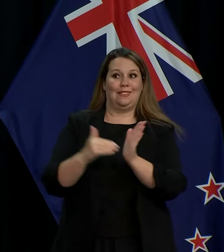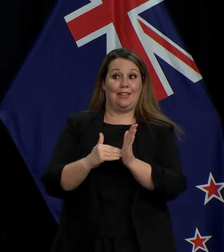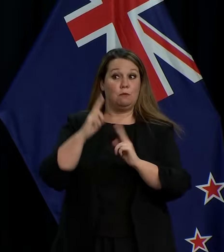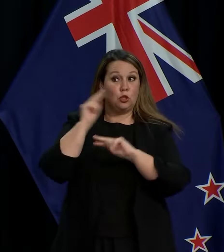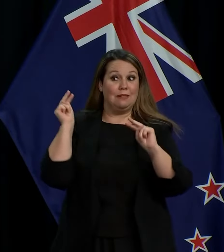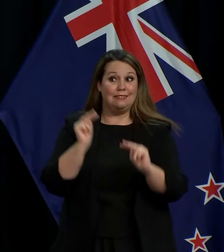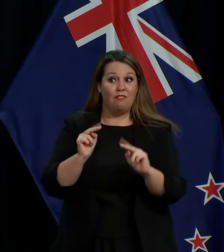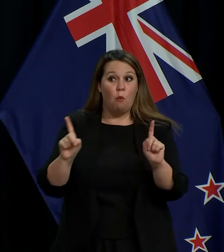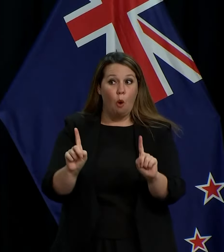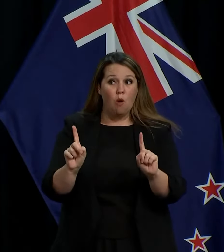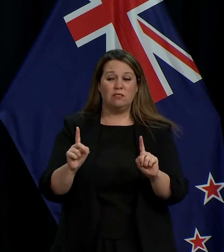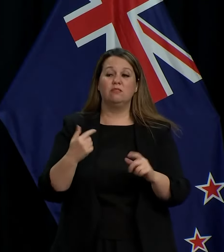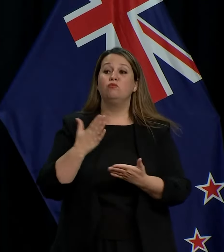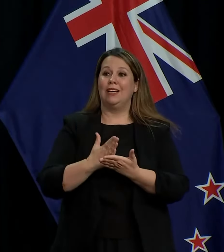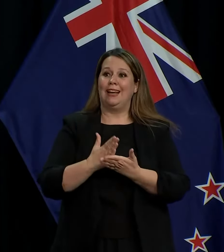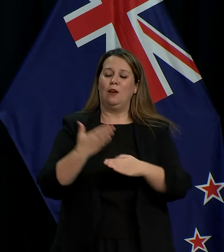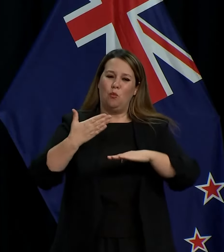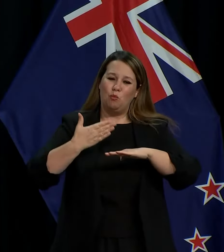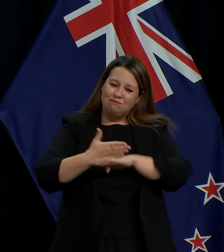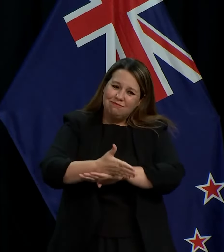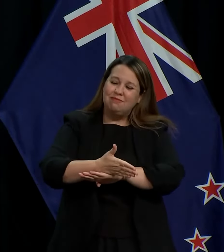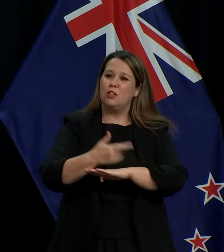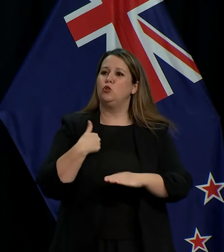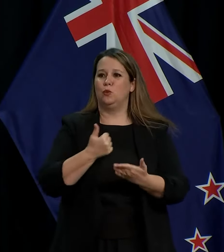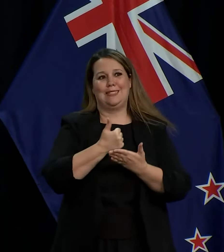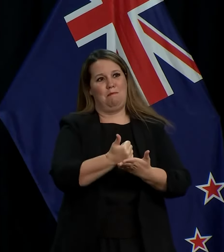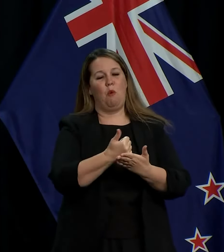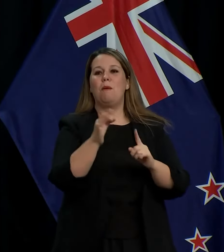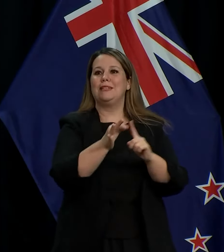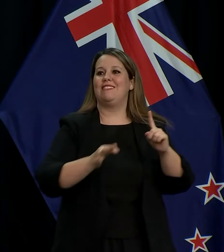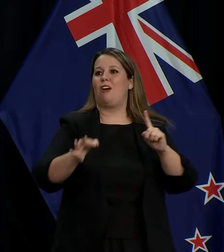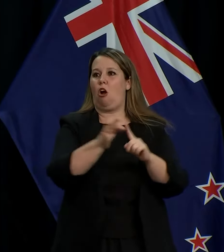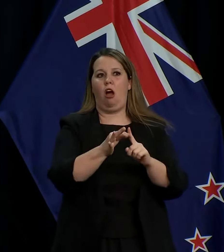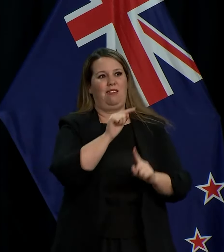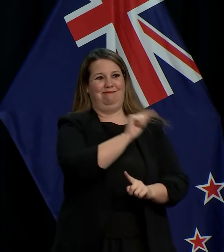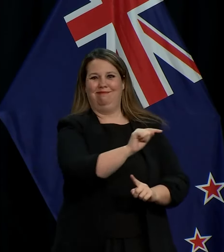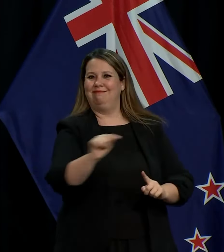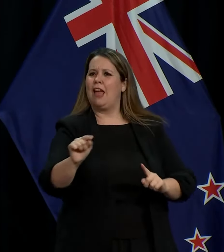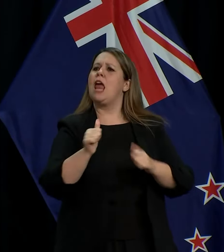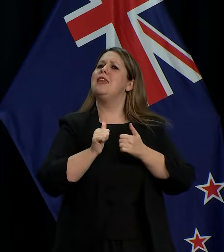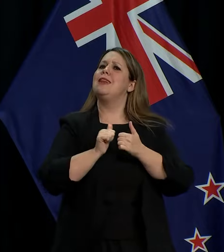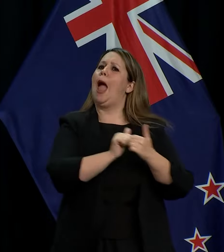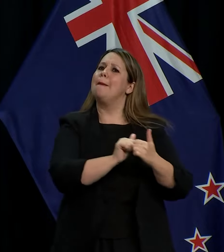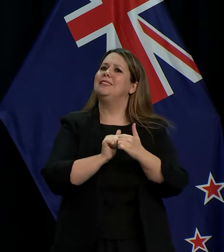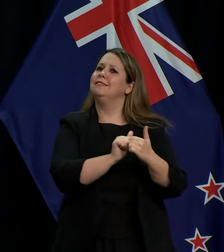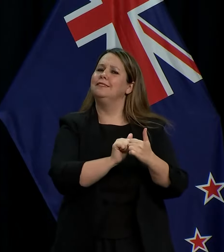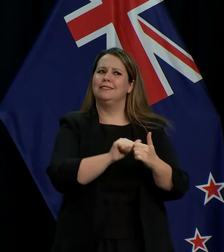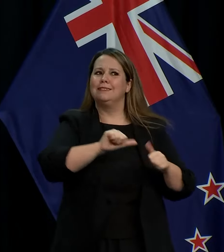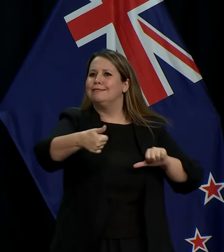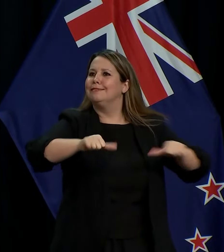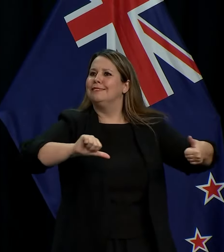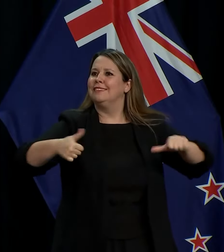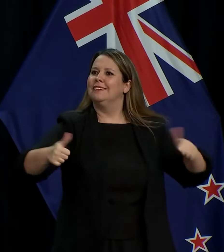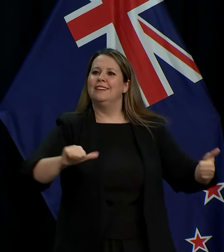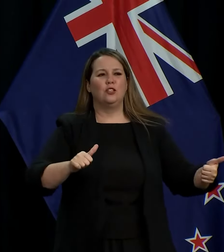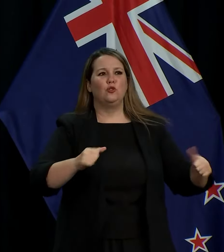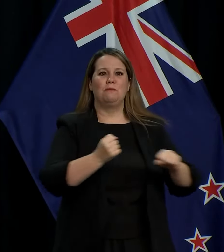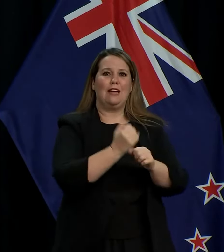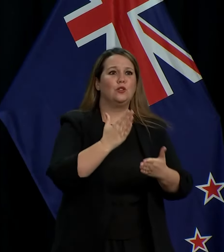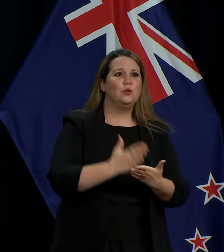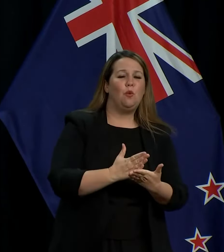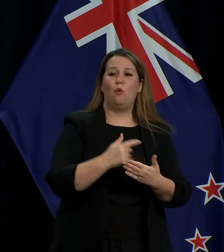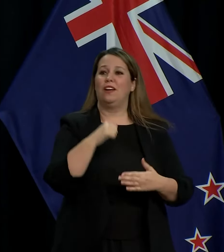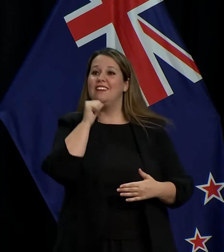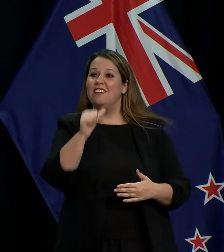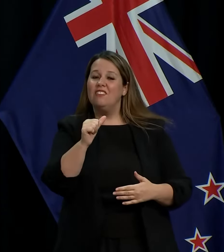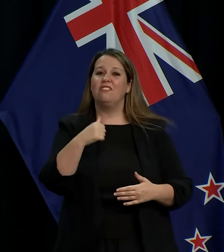We were working very hard to support our Pacific neighbours and our Pacific family to respond to whatever security, defence,